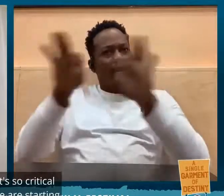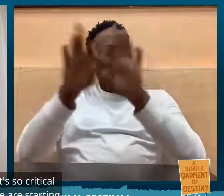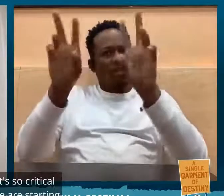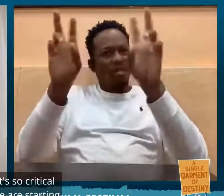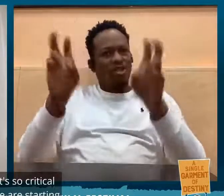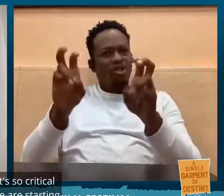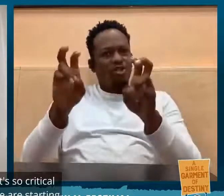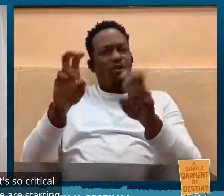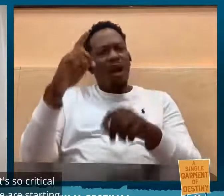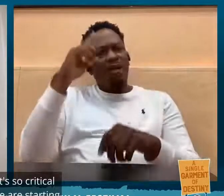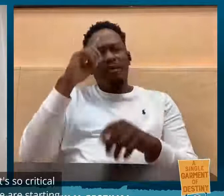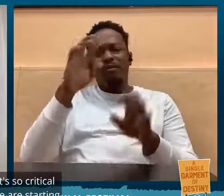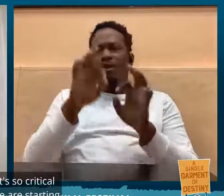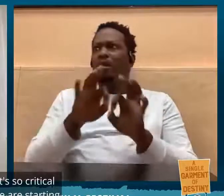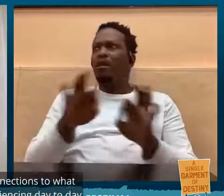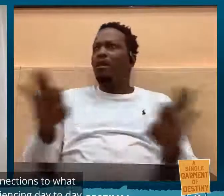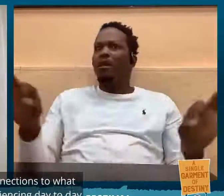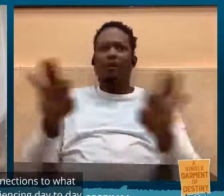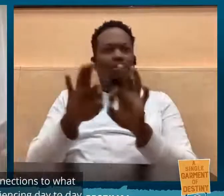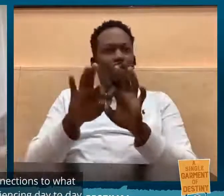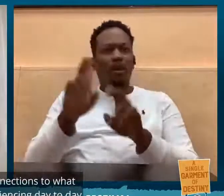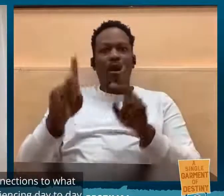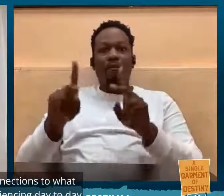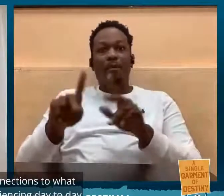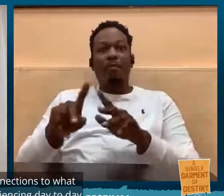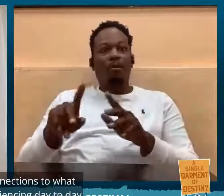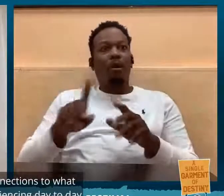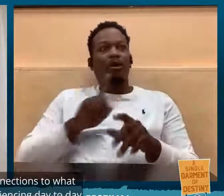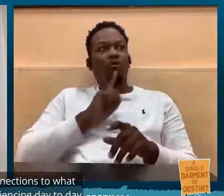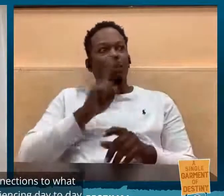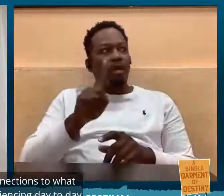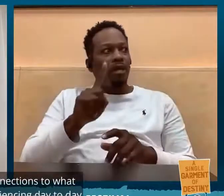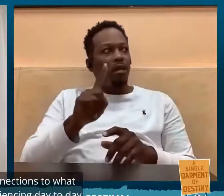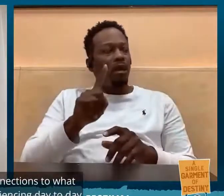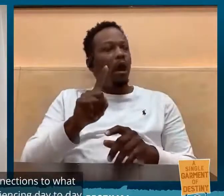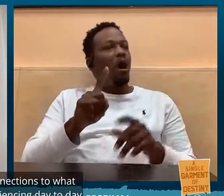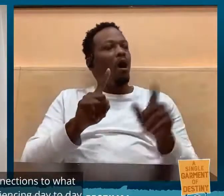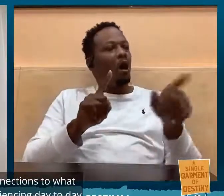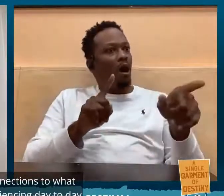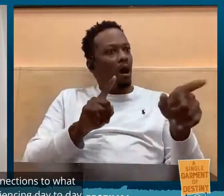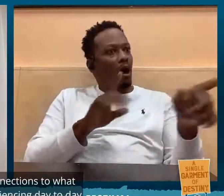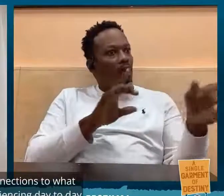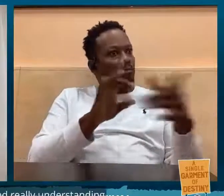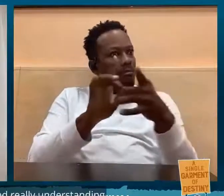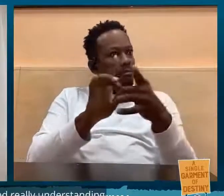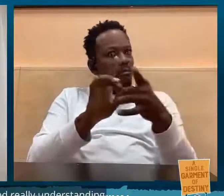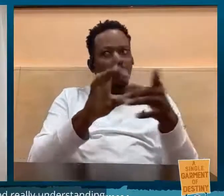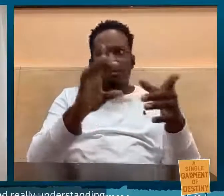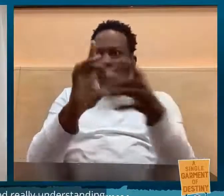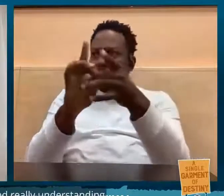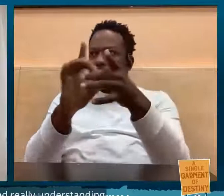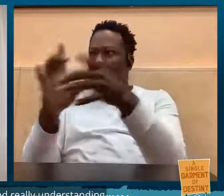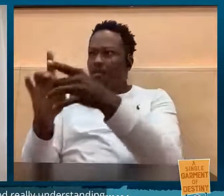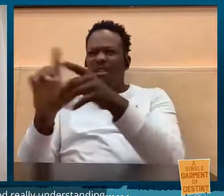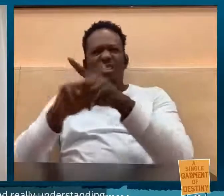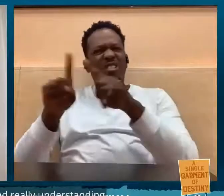so critical as people are starting to sort of draw connections to what they're experiencing day to day